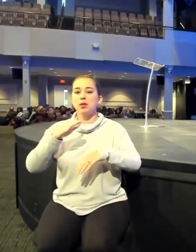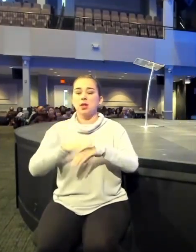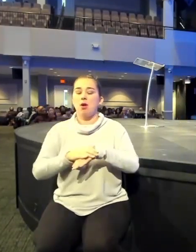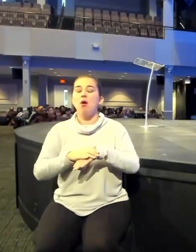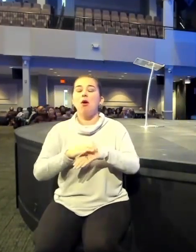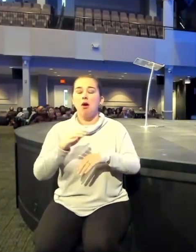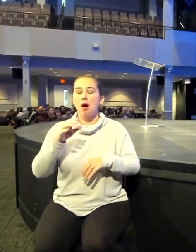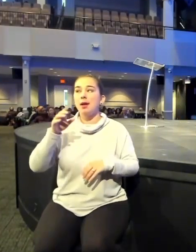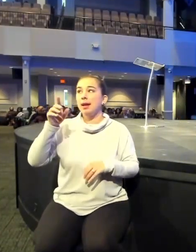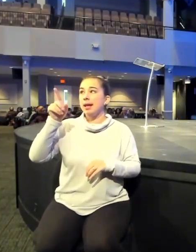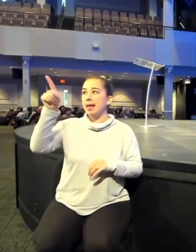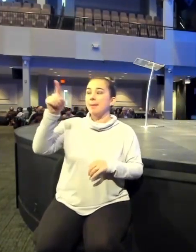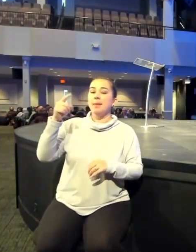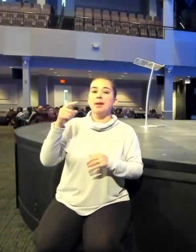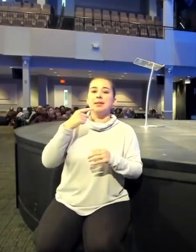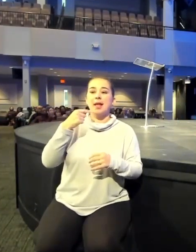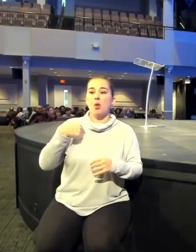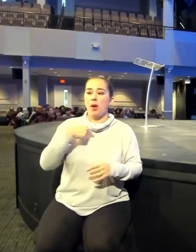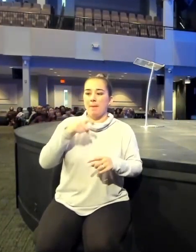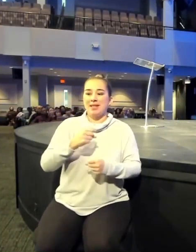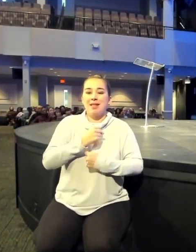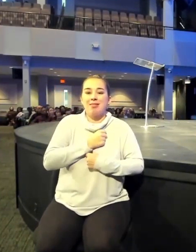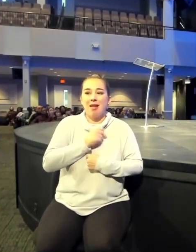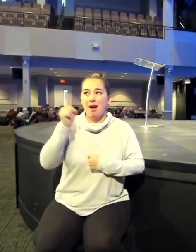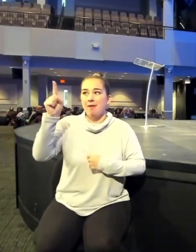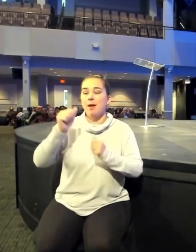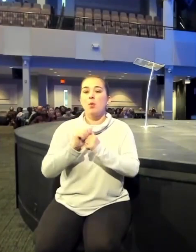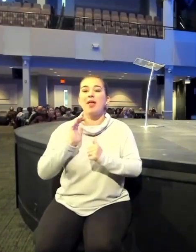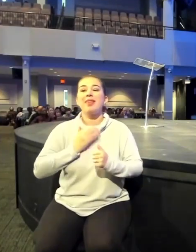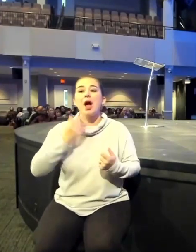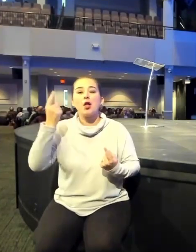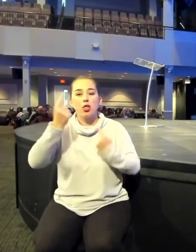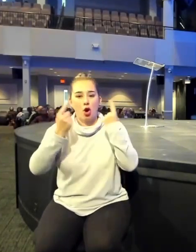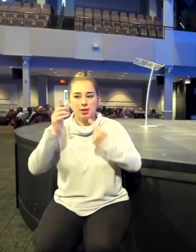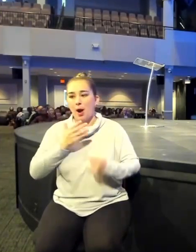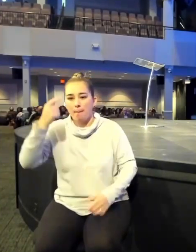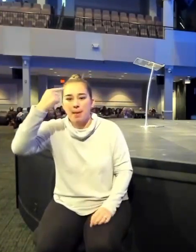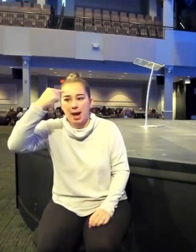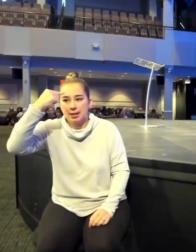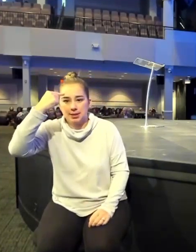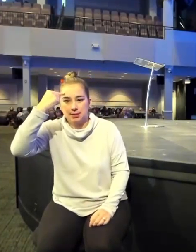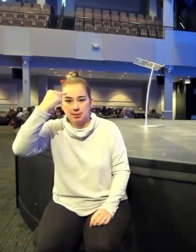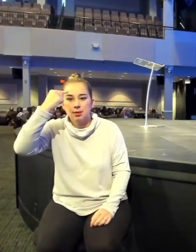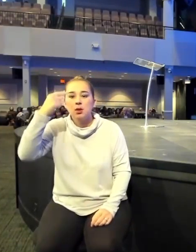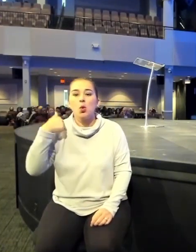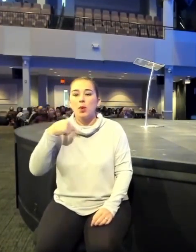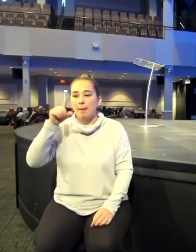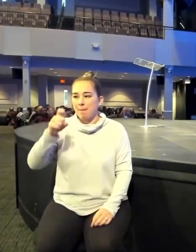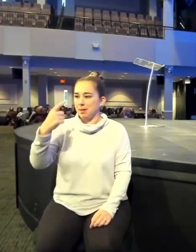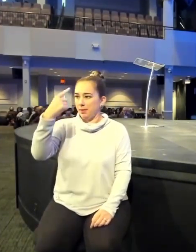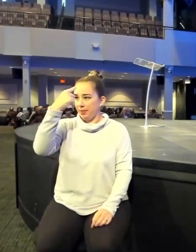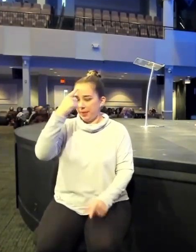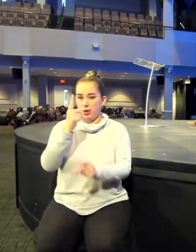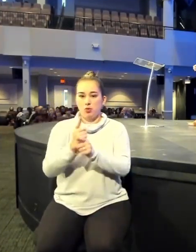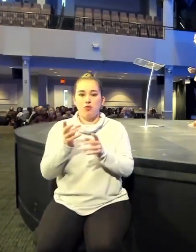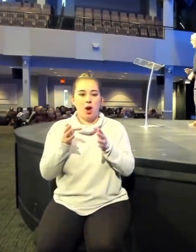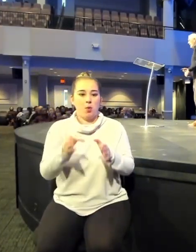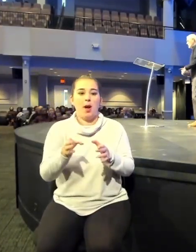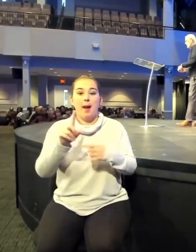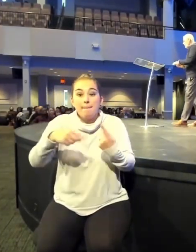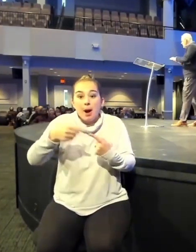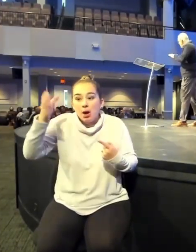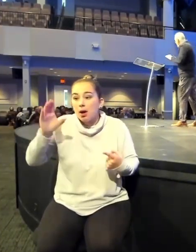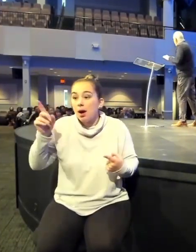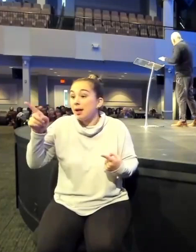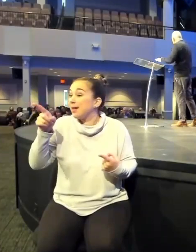fact that we're told to love God with our thoughts, with our mind. That is, we need to think the right way about God,